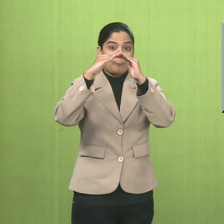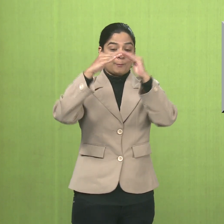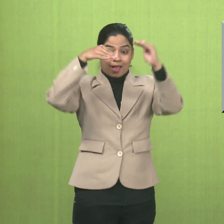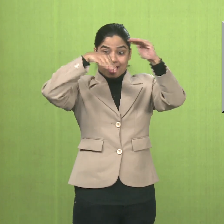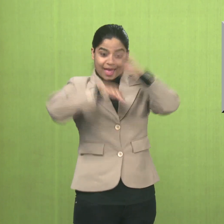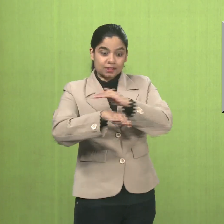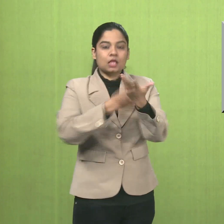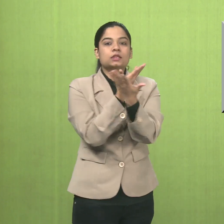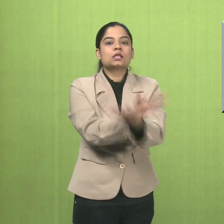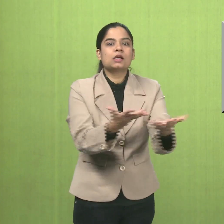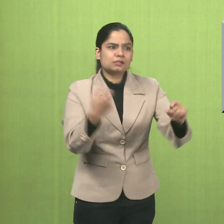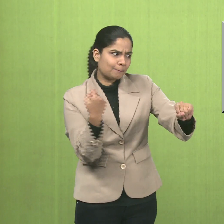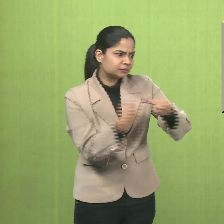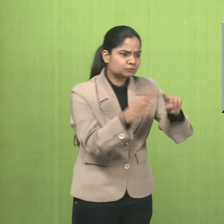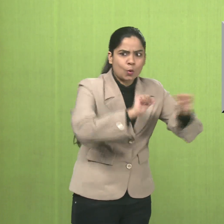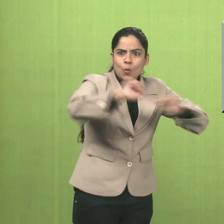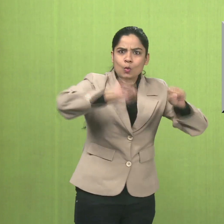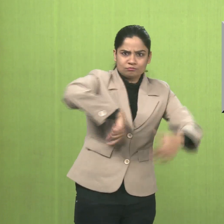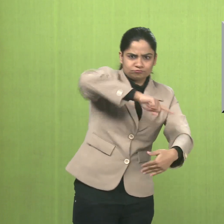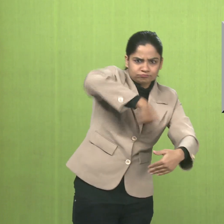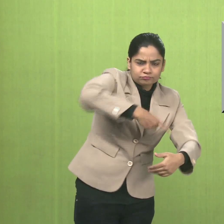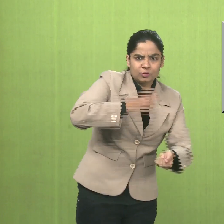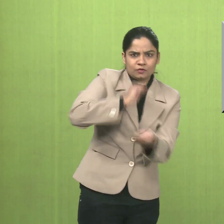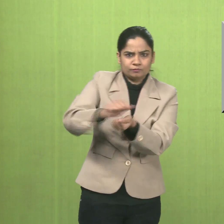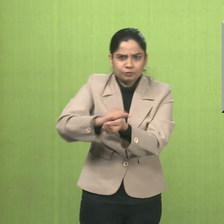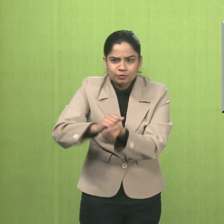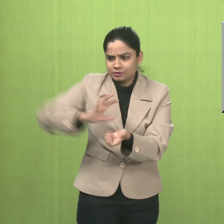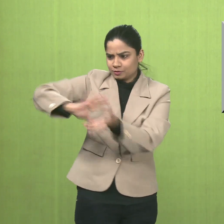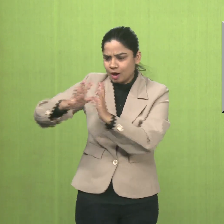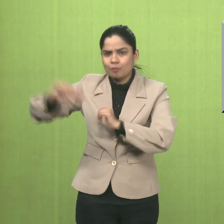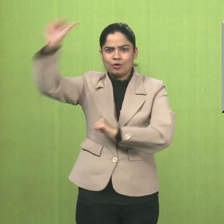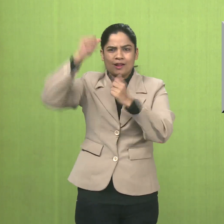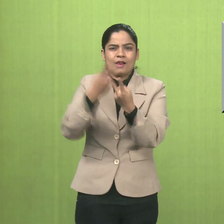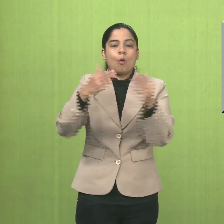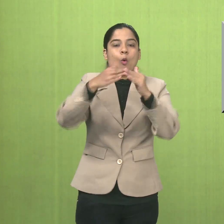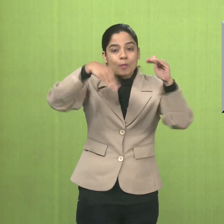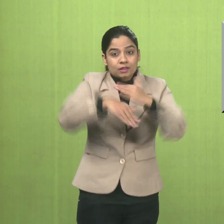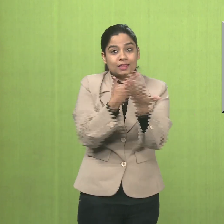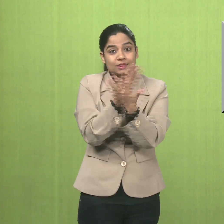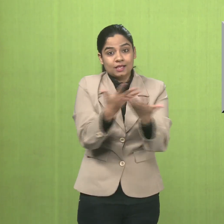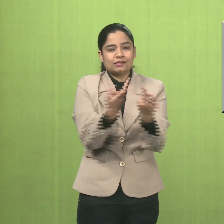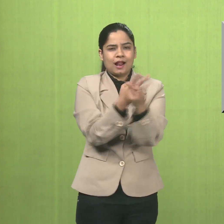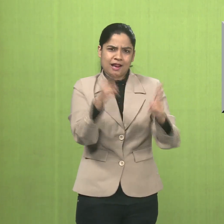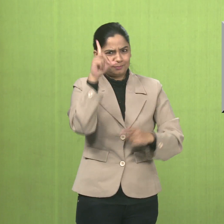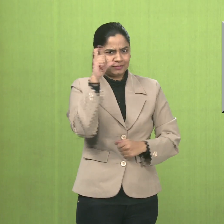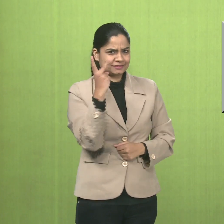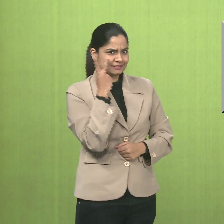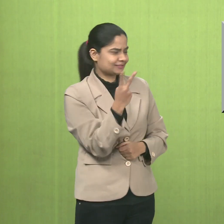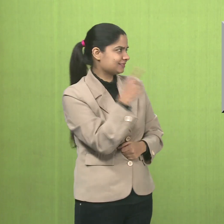something that's pertaining to the house. The occupants that are regarded as a unit of the house, like blender, mixer,